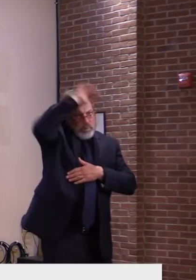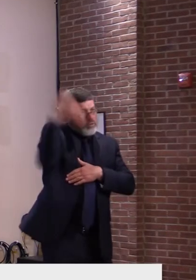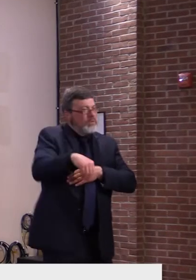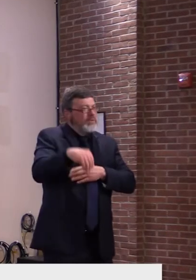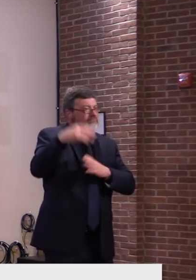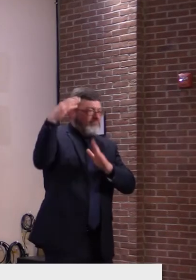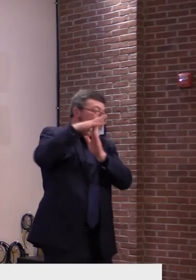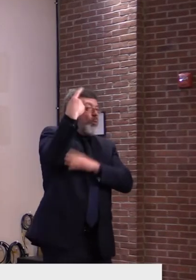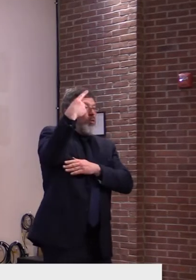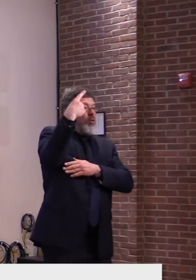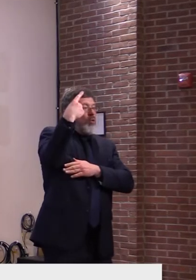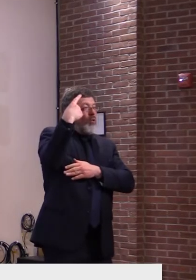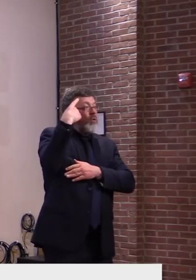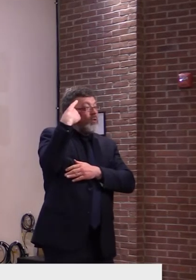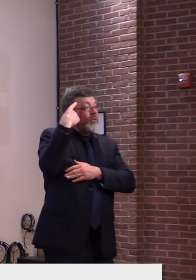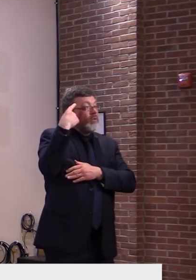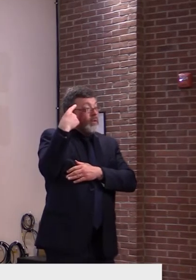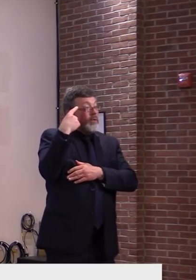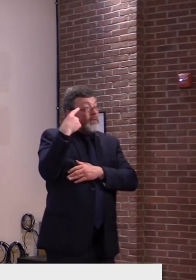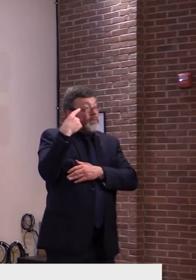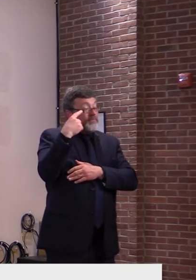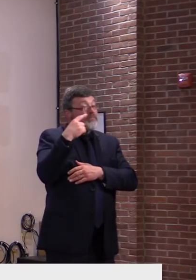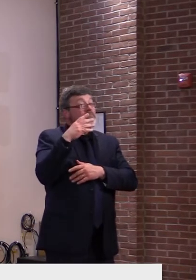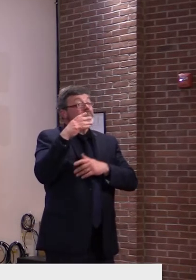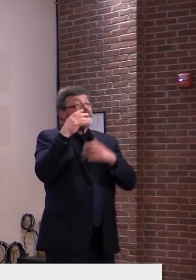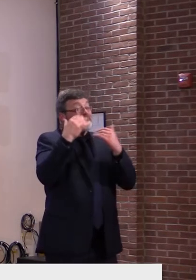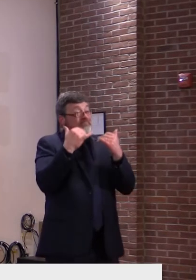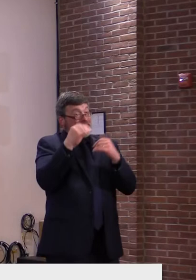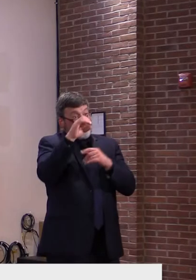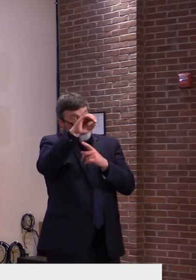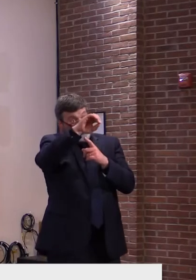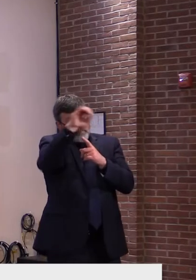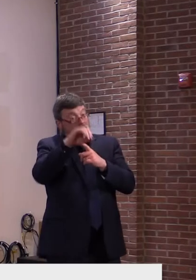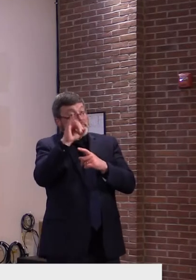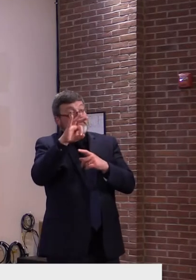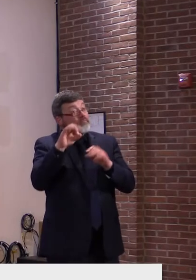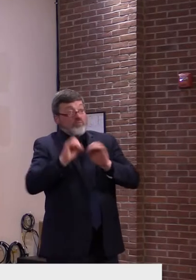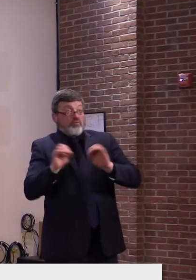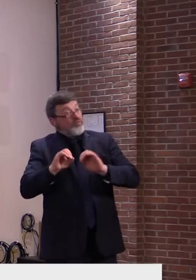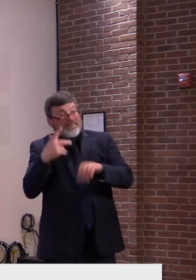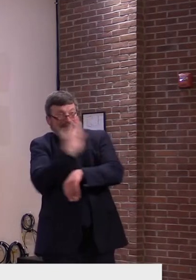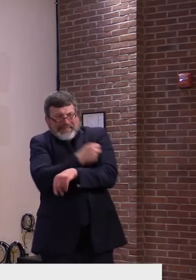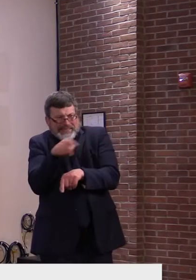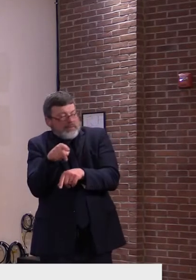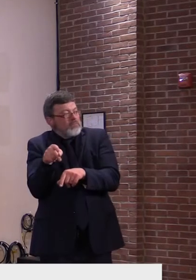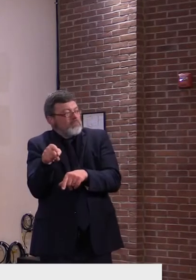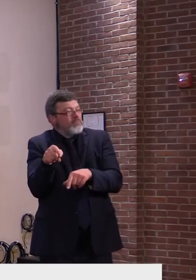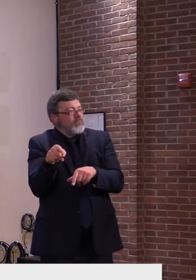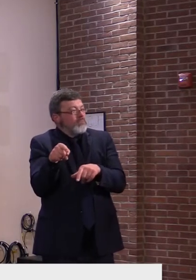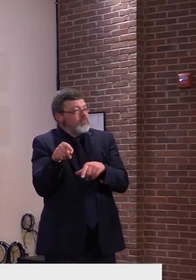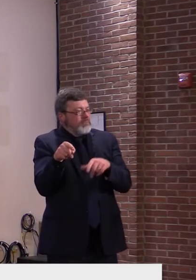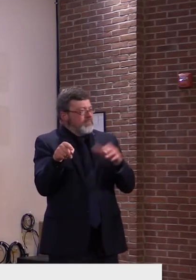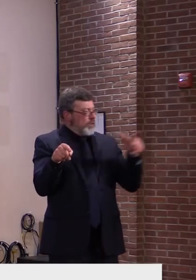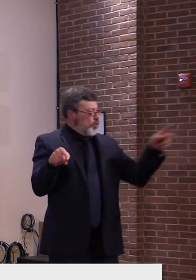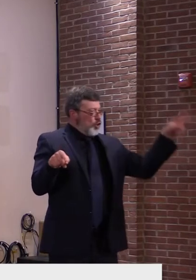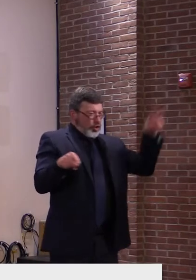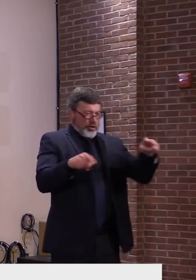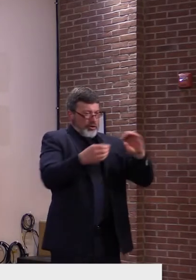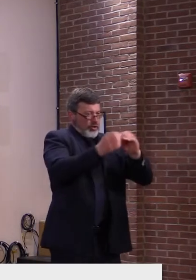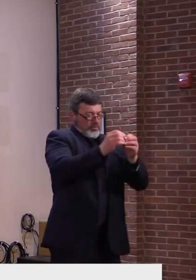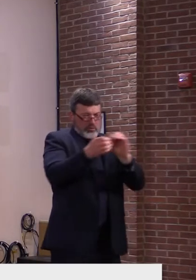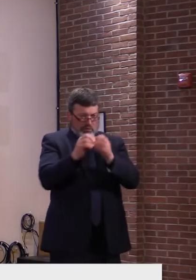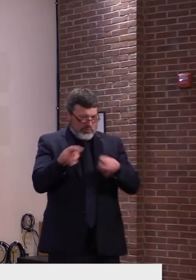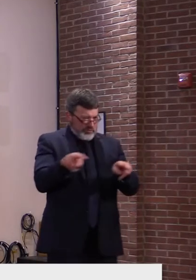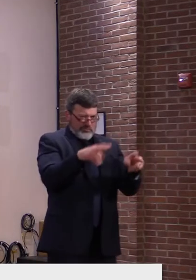of those who are not vaccinated is actually much, much higher. So you can't just look at the raw numbers and compare because there are less